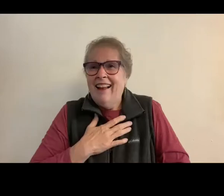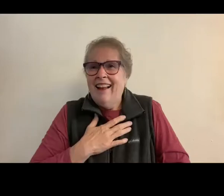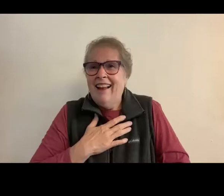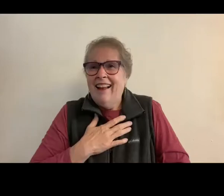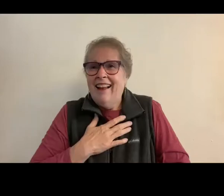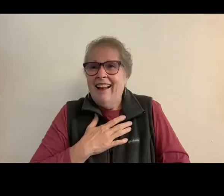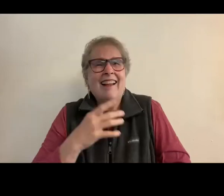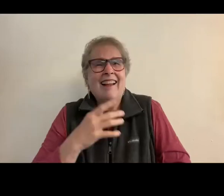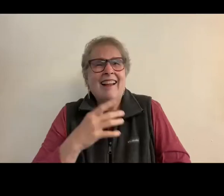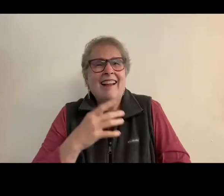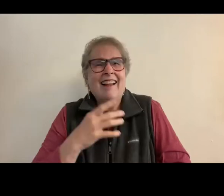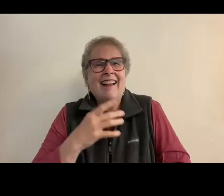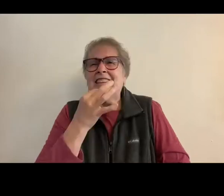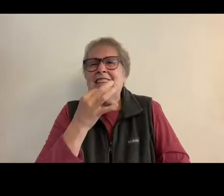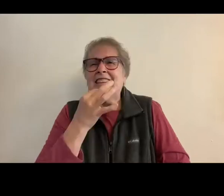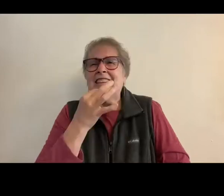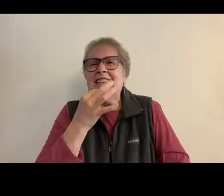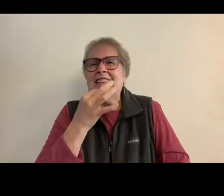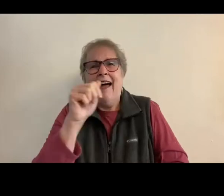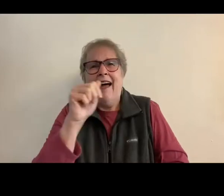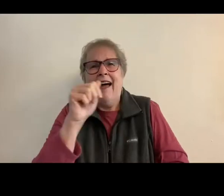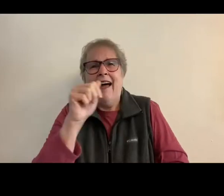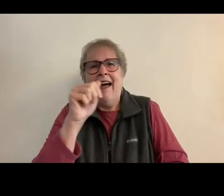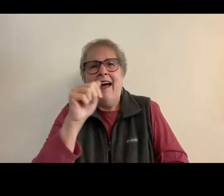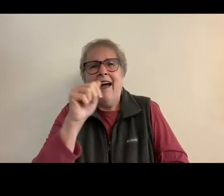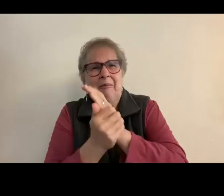all. And we would laugh and laugh. He was